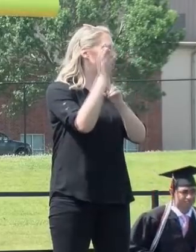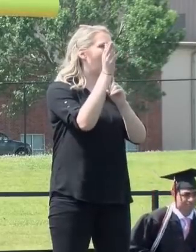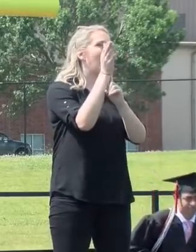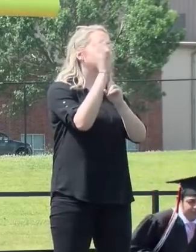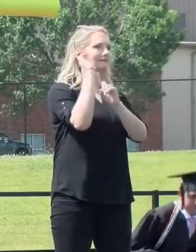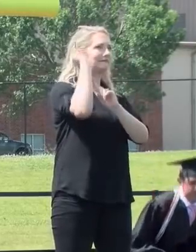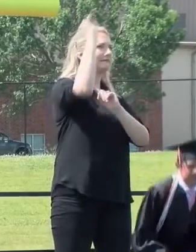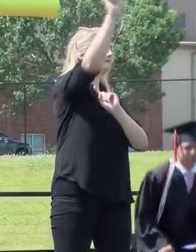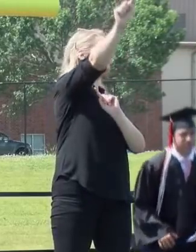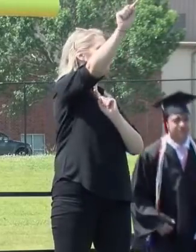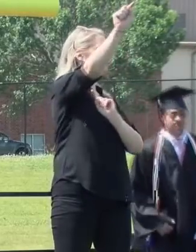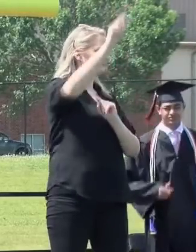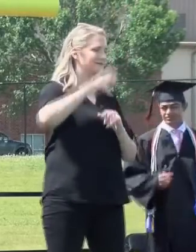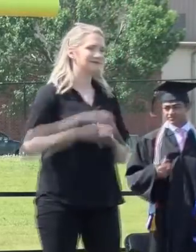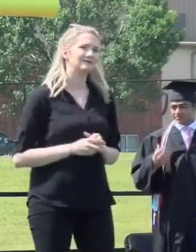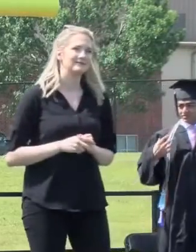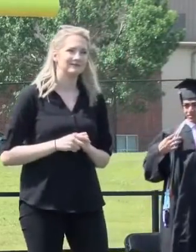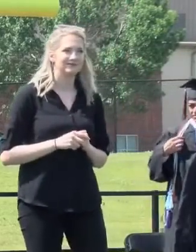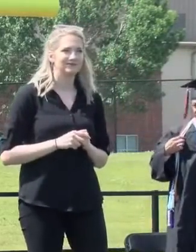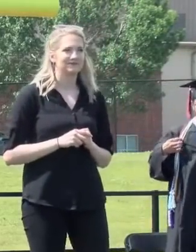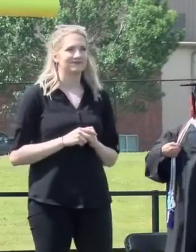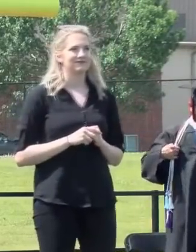the back of the stadium.